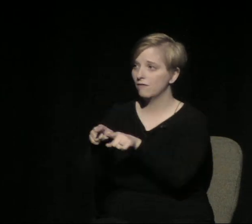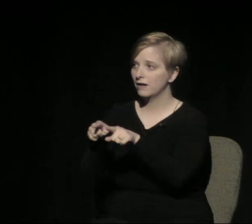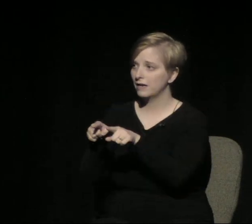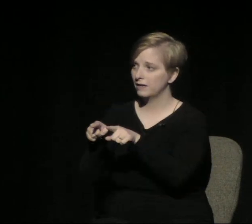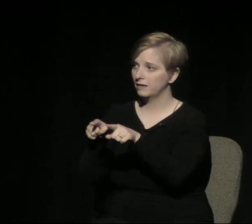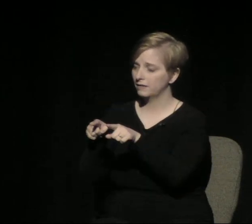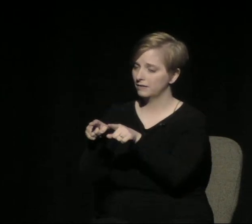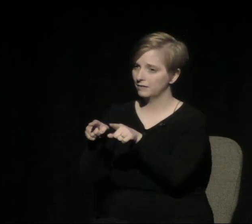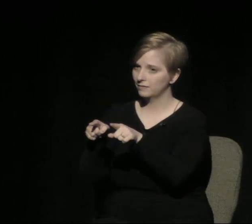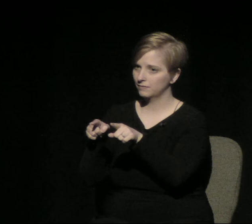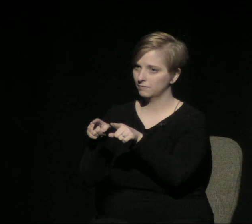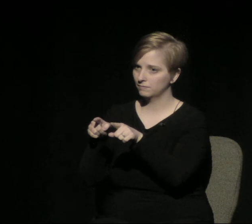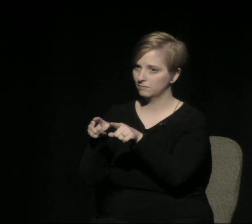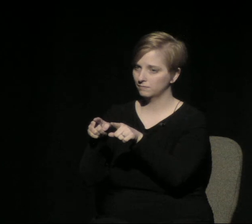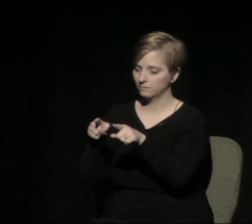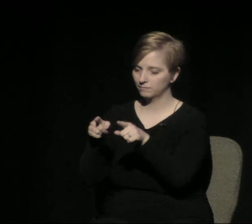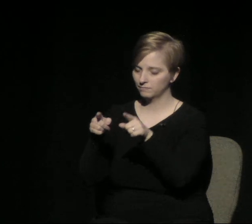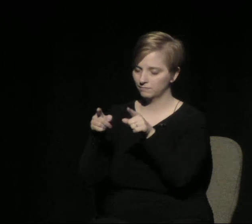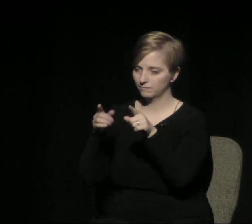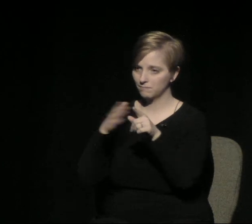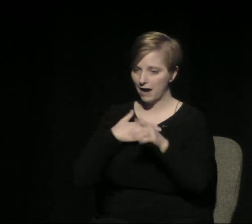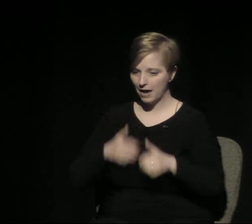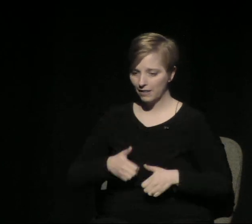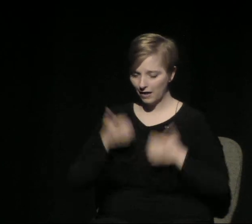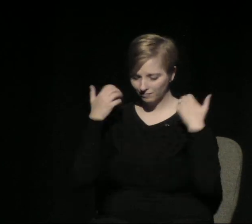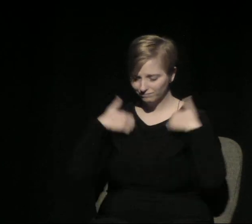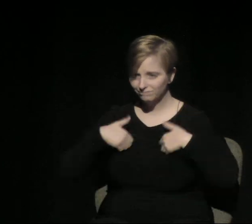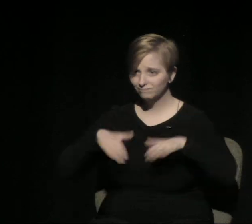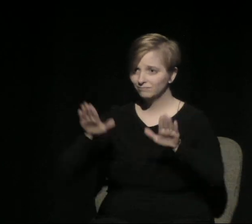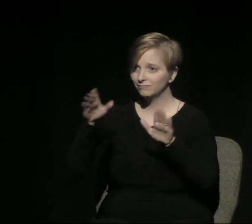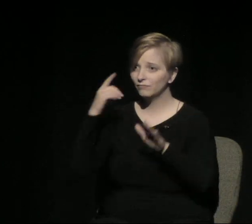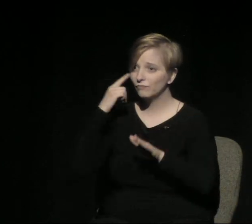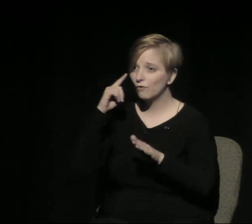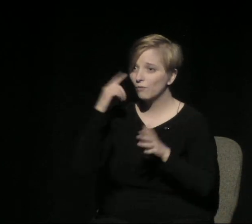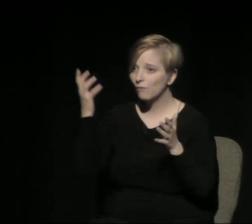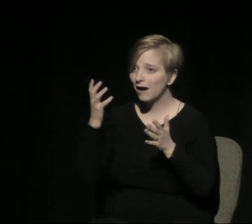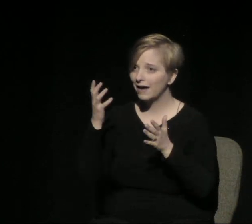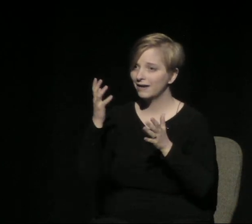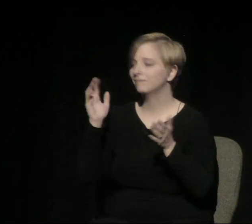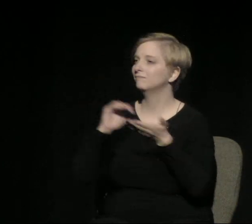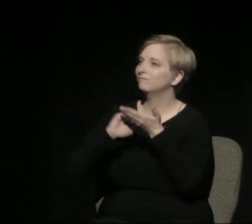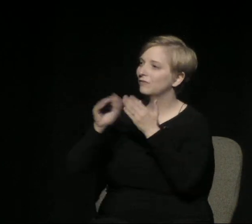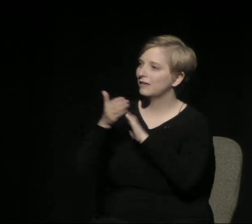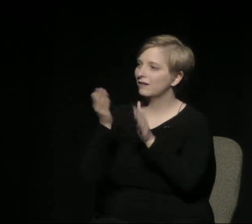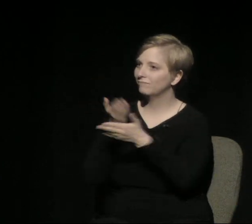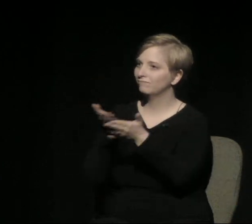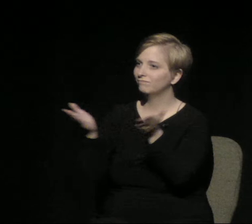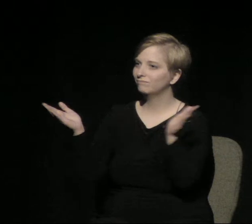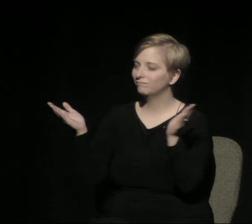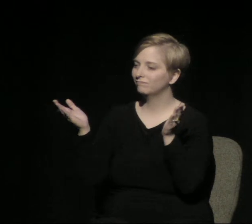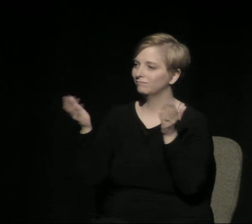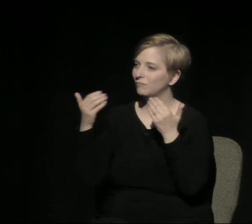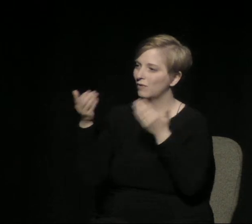cost to be forgiven, past, present, future. Never forget. Take,